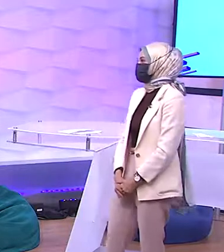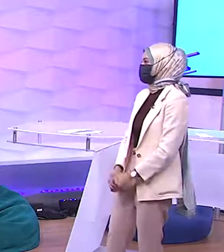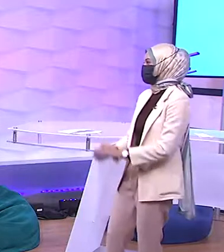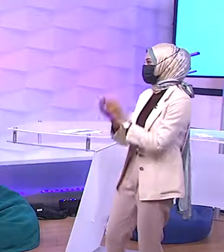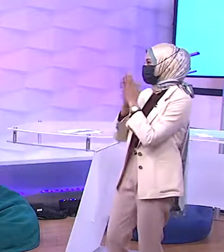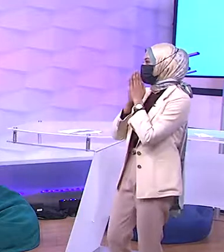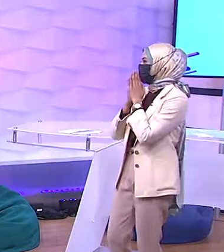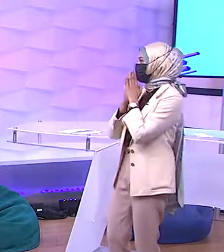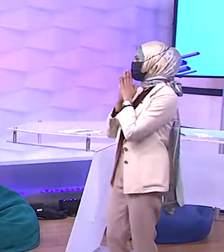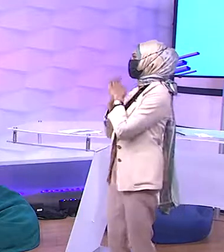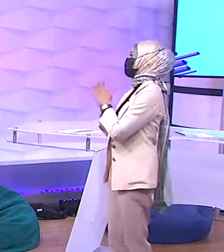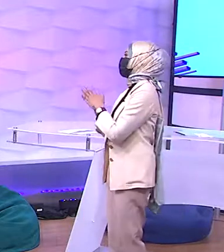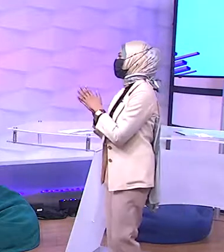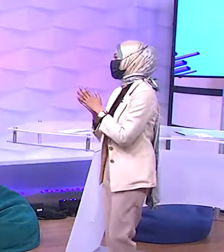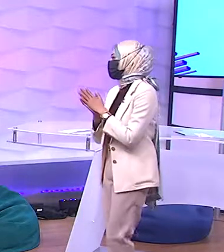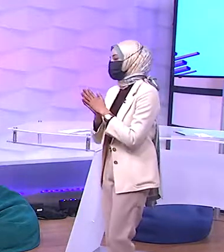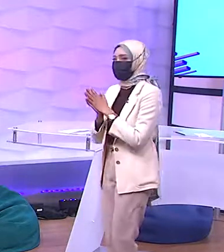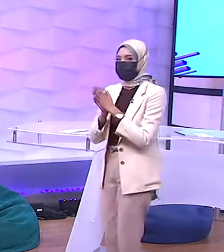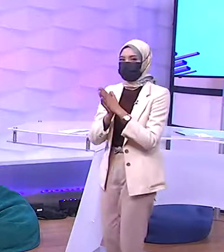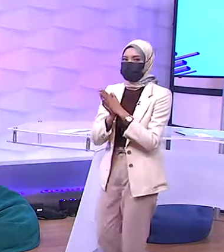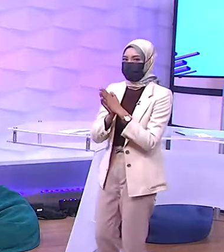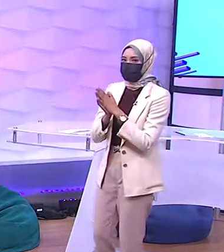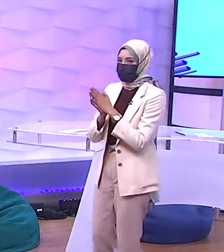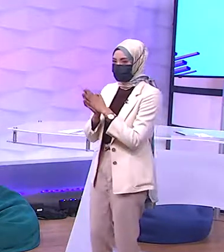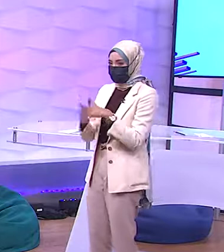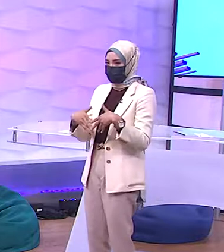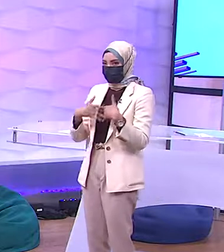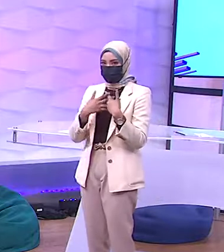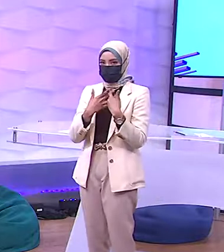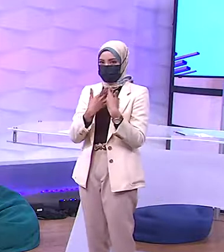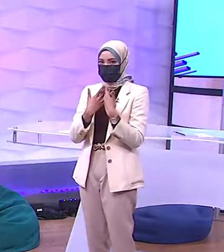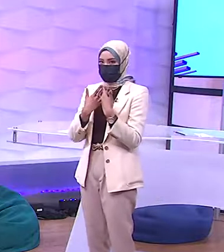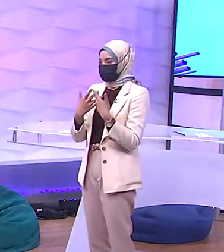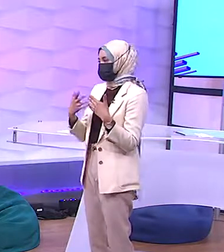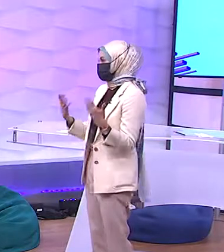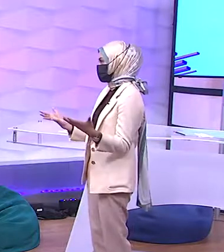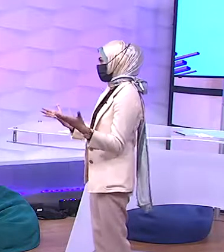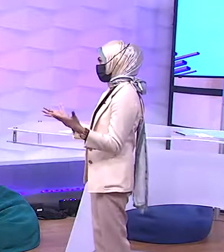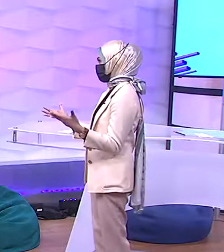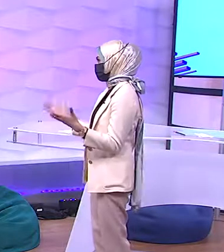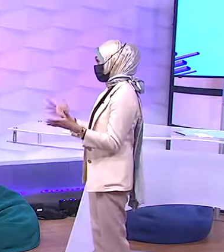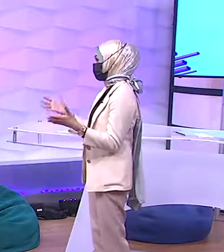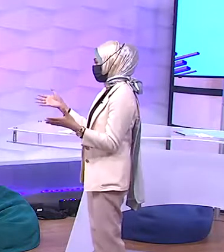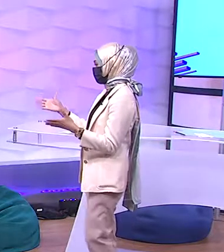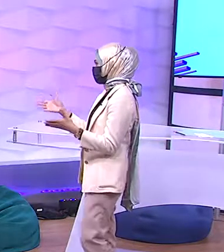Yeah. Okay. Okay, teacher, because we still have much time, plenty of time for this.